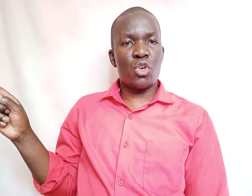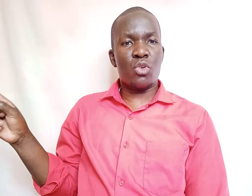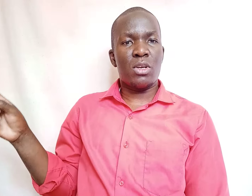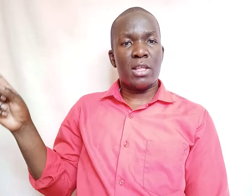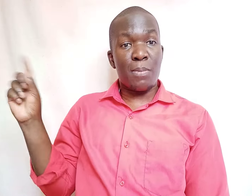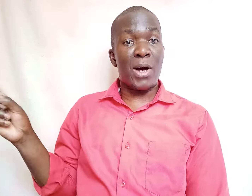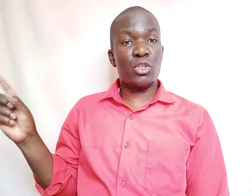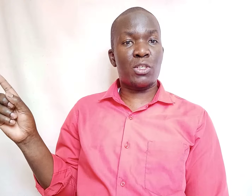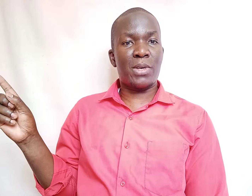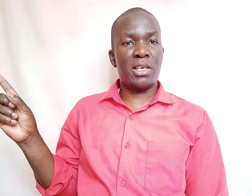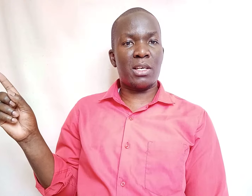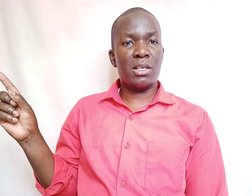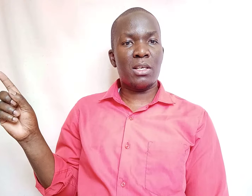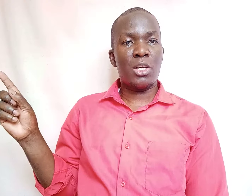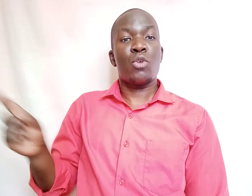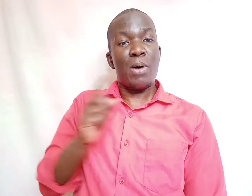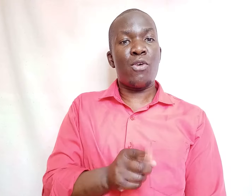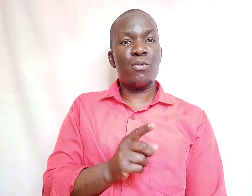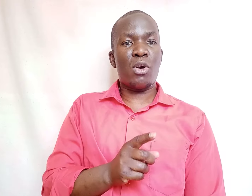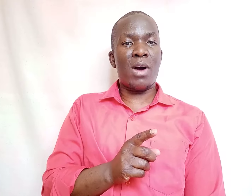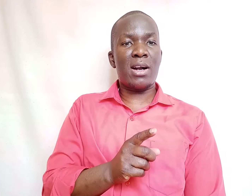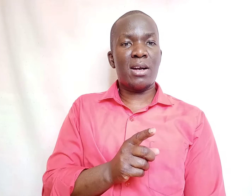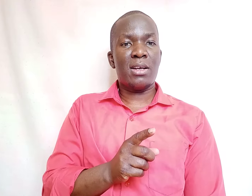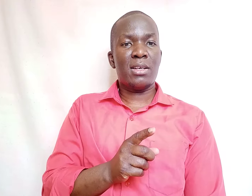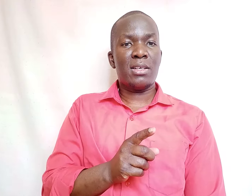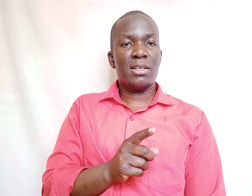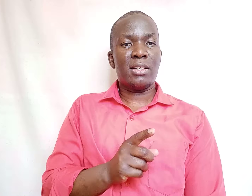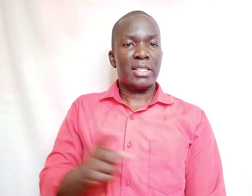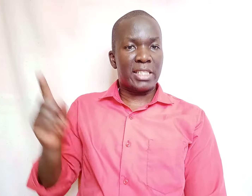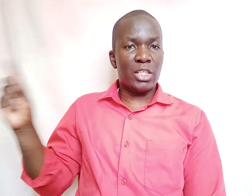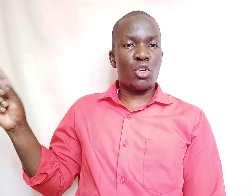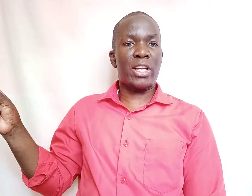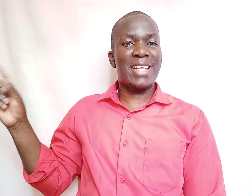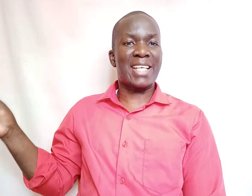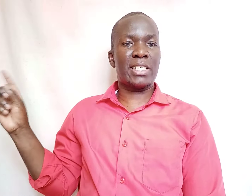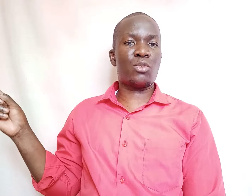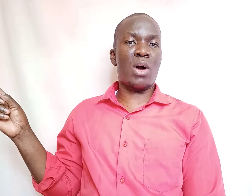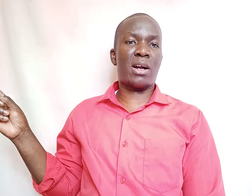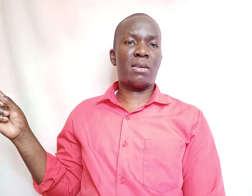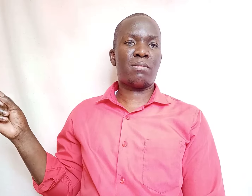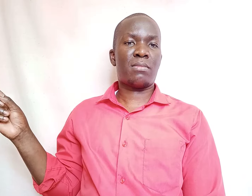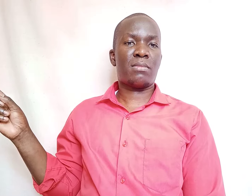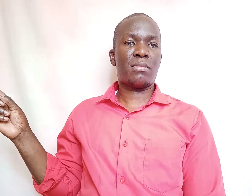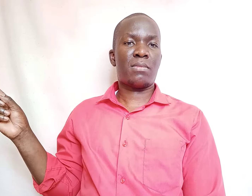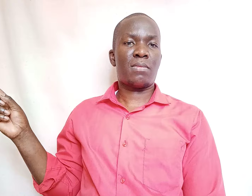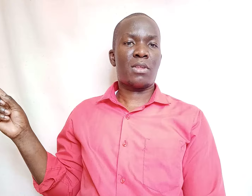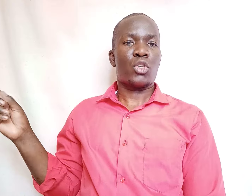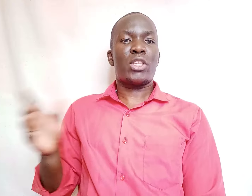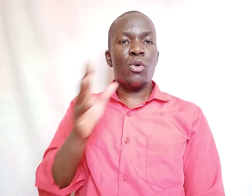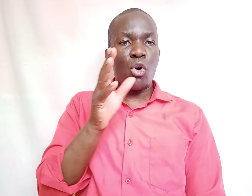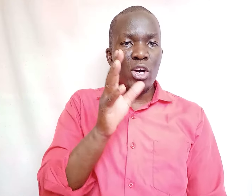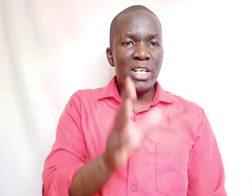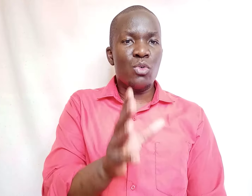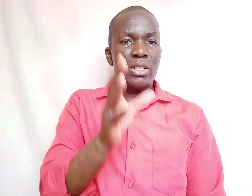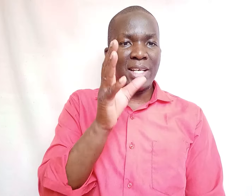control the person speaking. You perform your work, she or he does his work. So the only